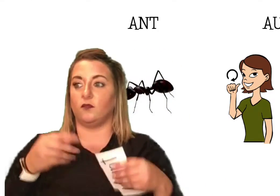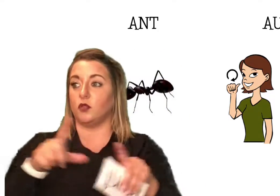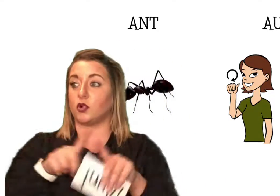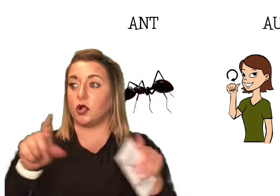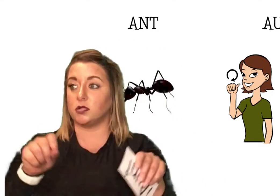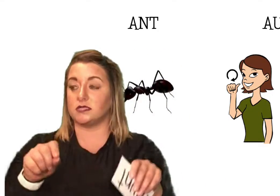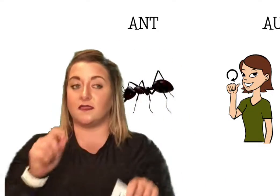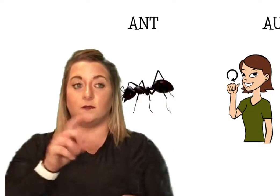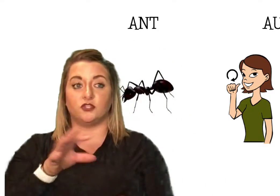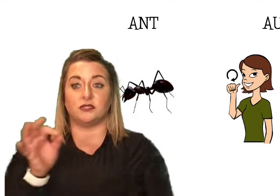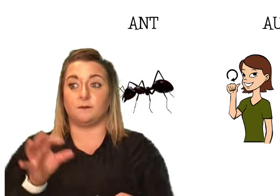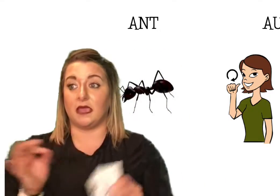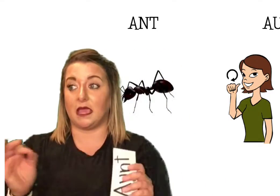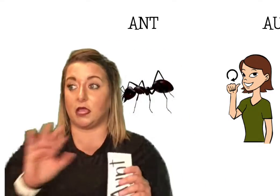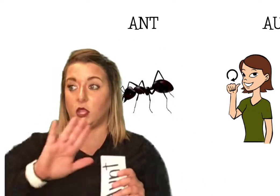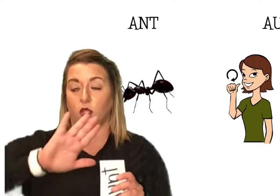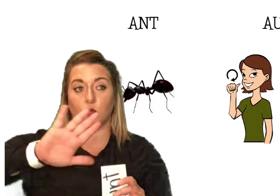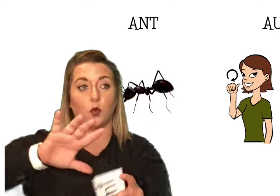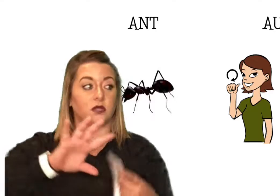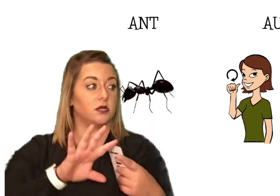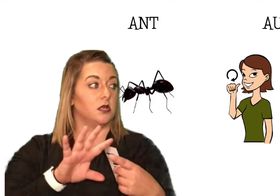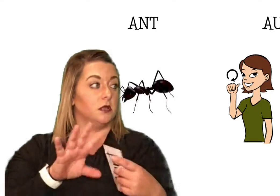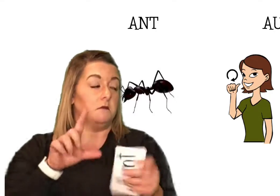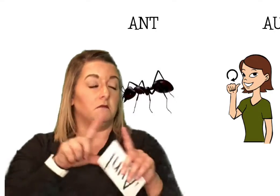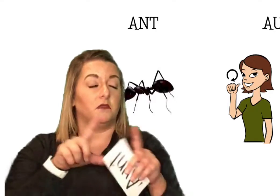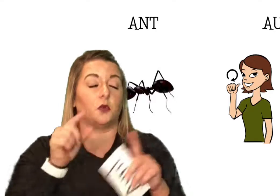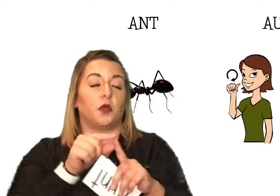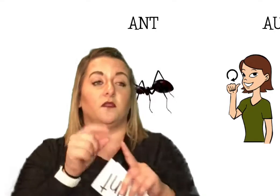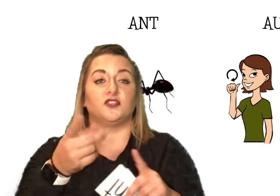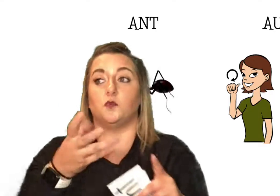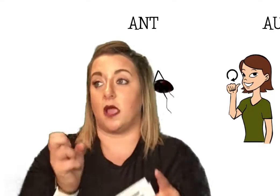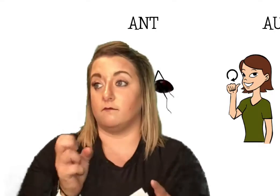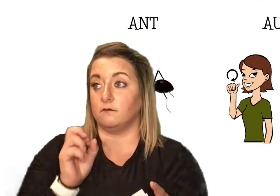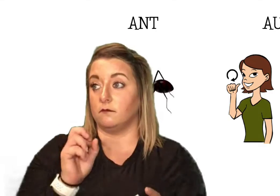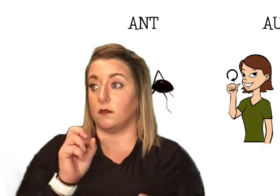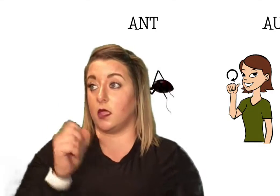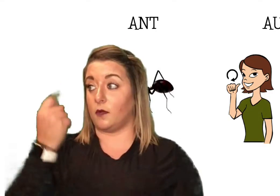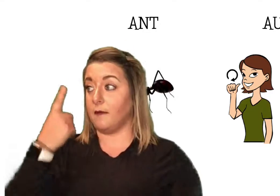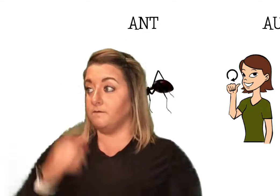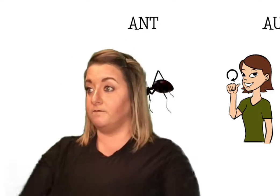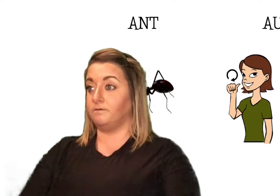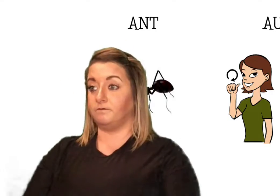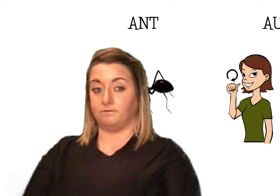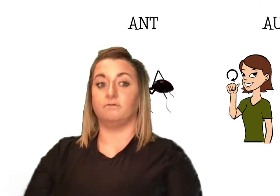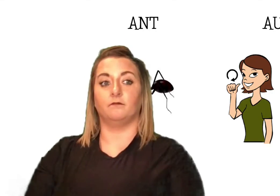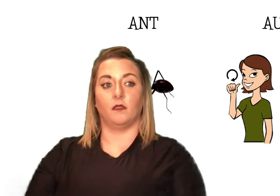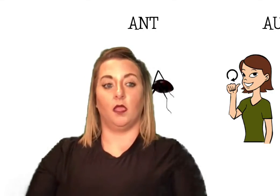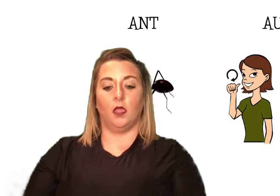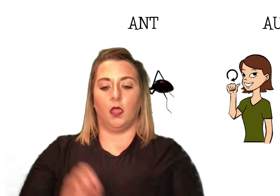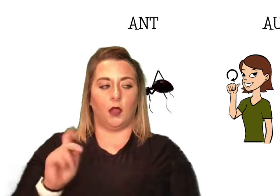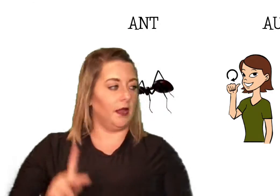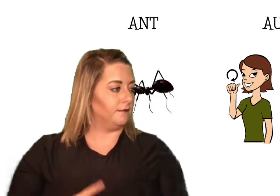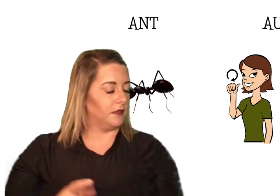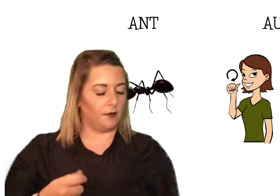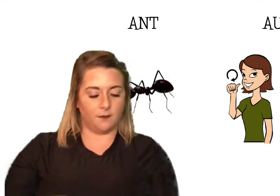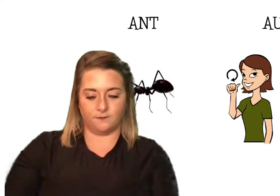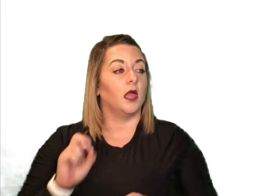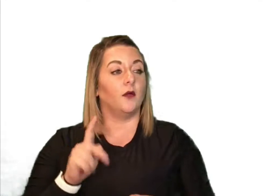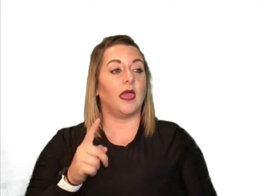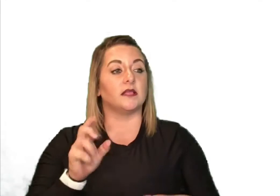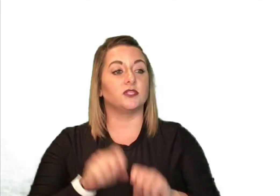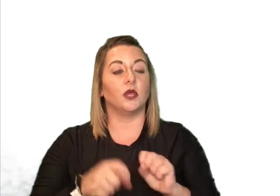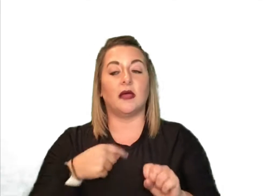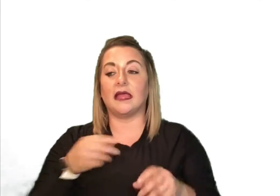I'm gonna give you your cards and then I want you to pick your word that you want, okay? All right, here